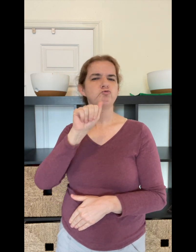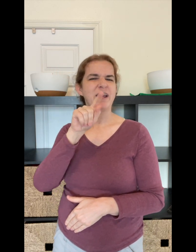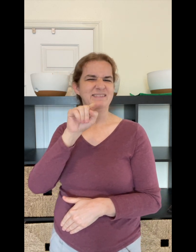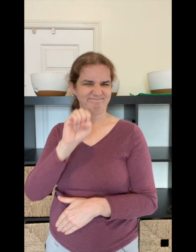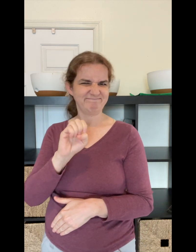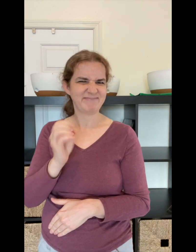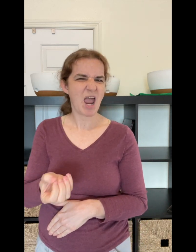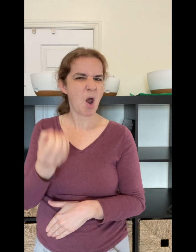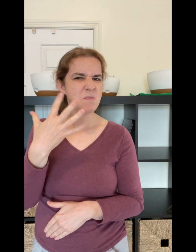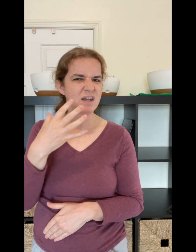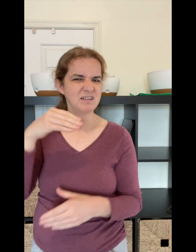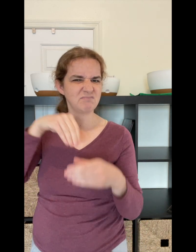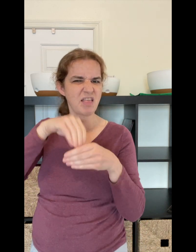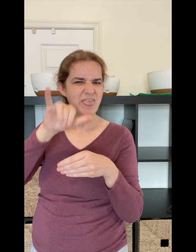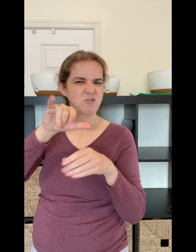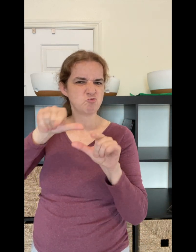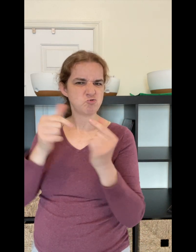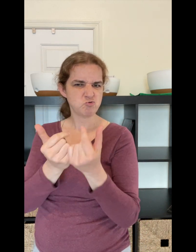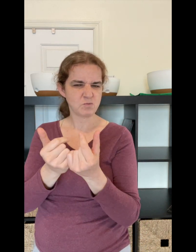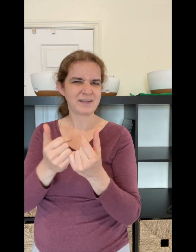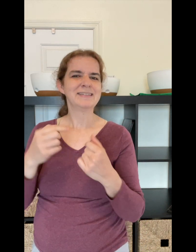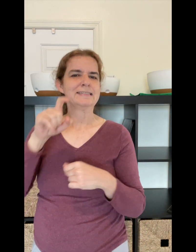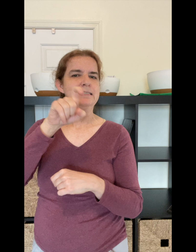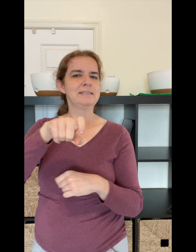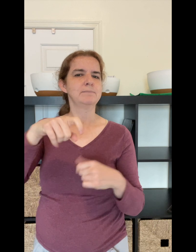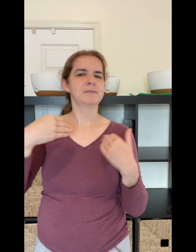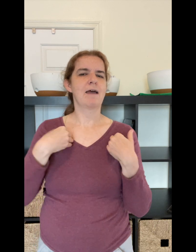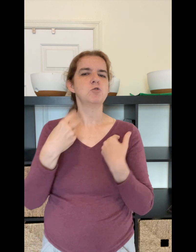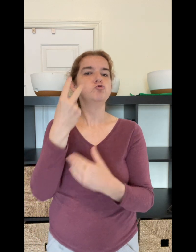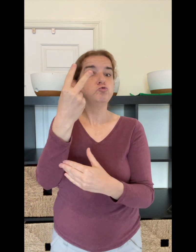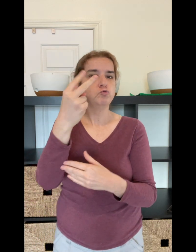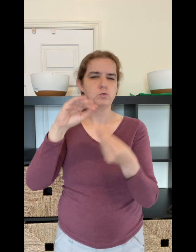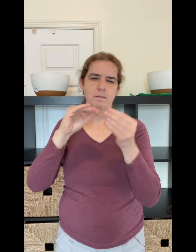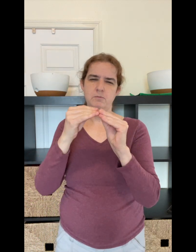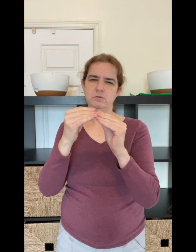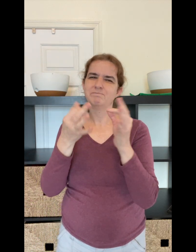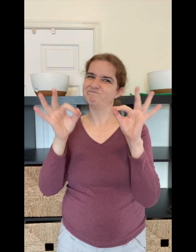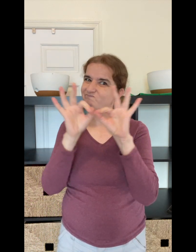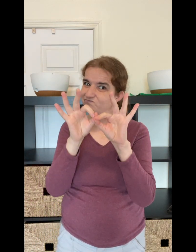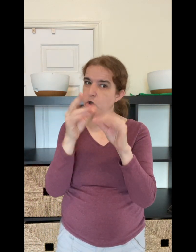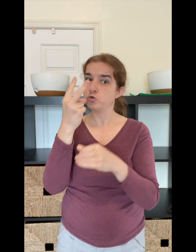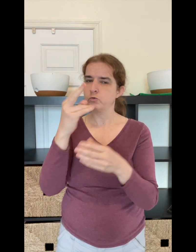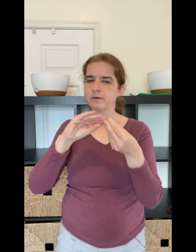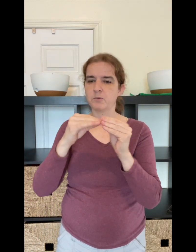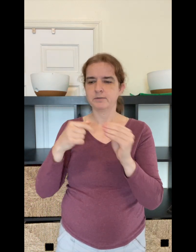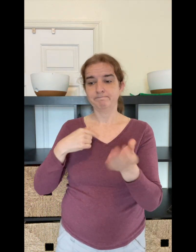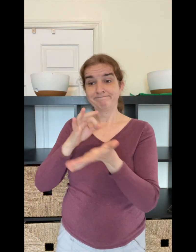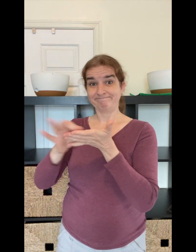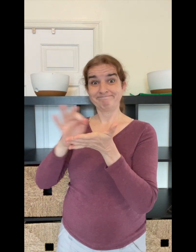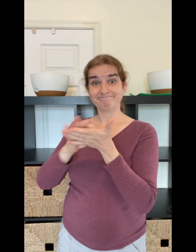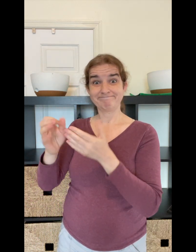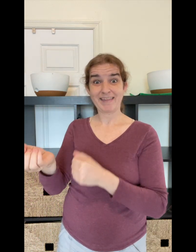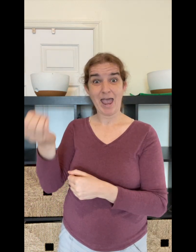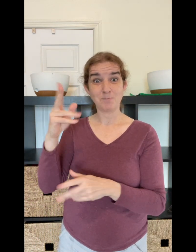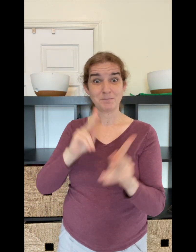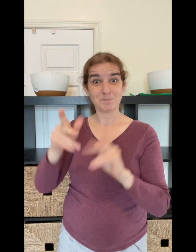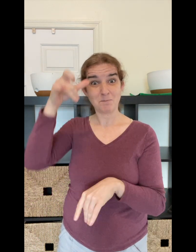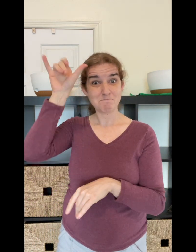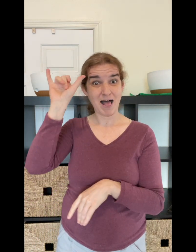30, that's the rate. How many are in that group? You need to have 2 numbers. That's important. You have to have 2 numbers because you're counting.